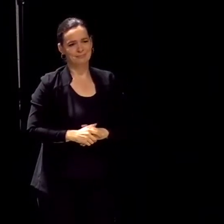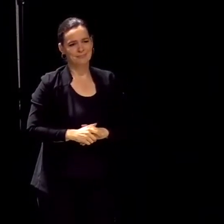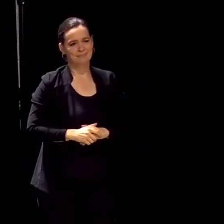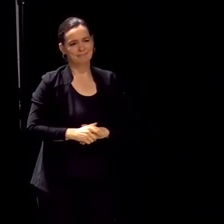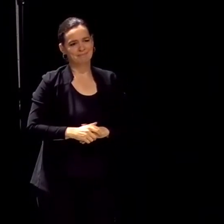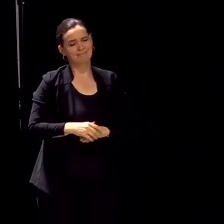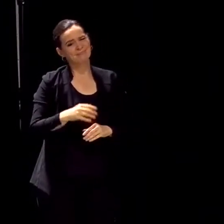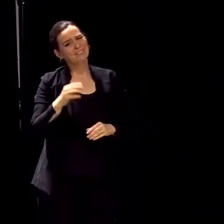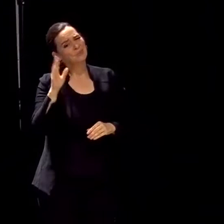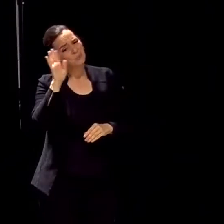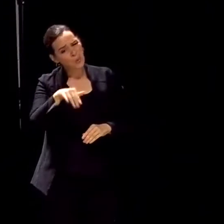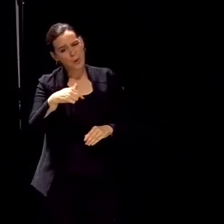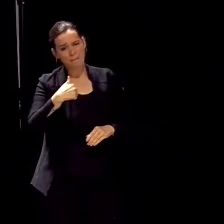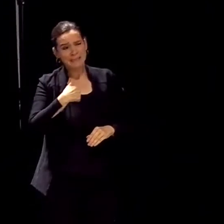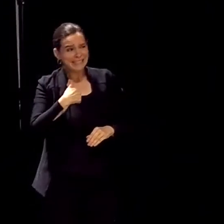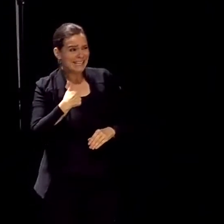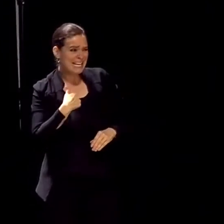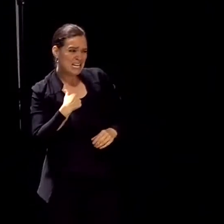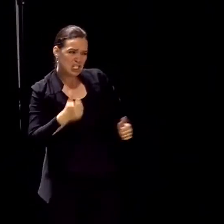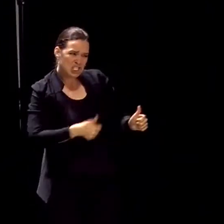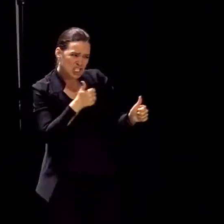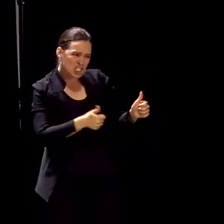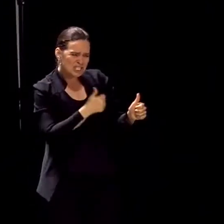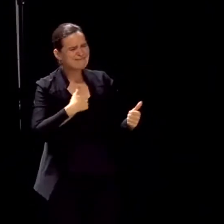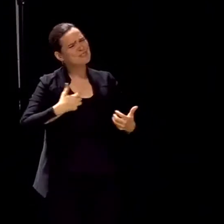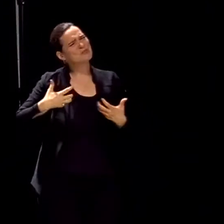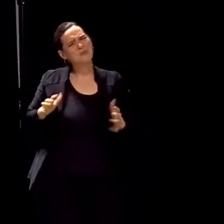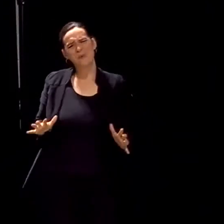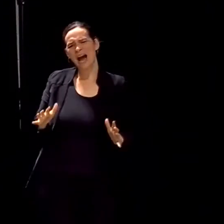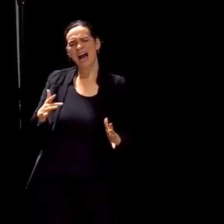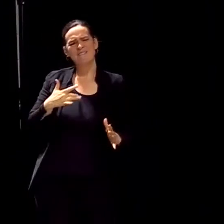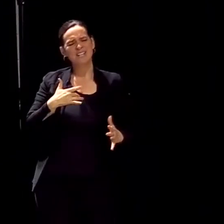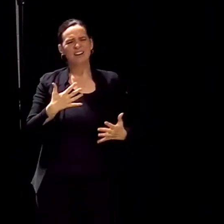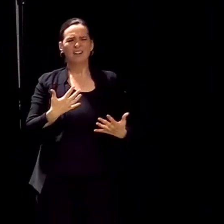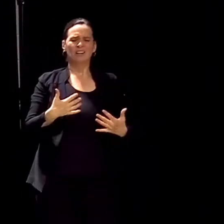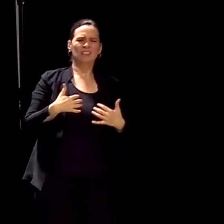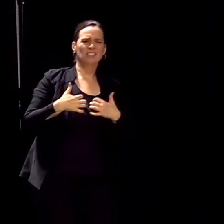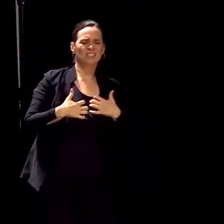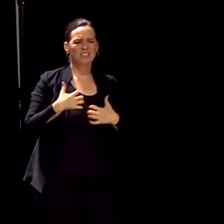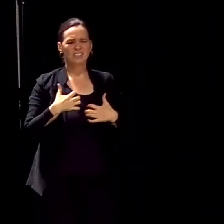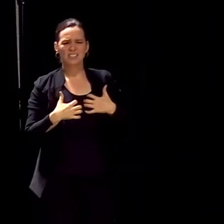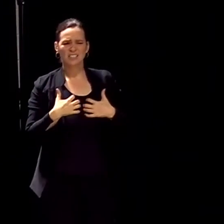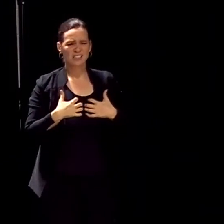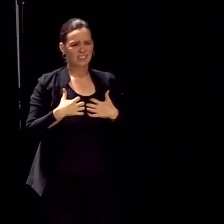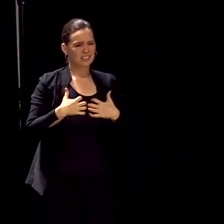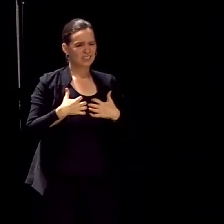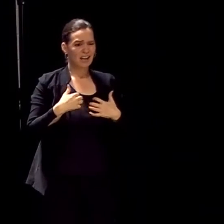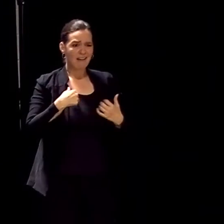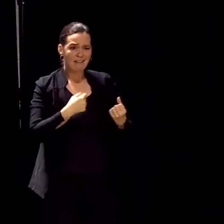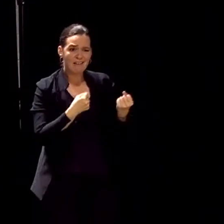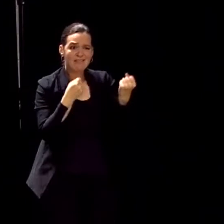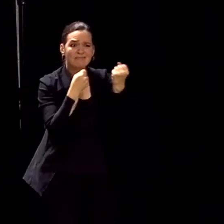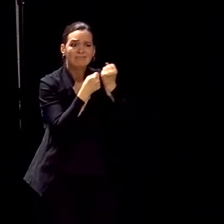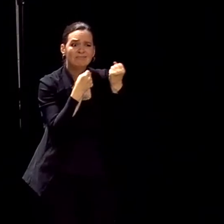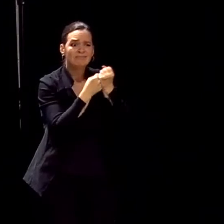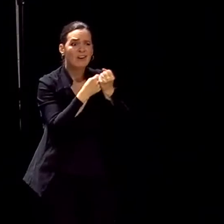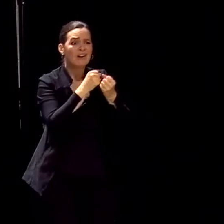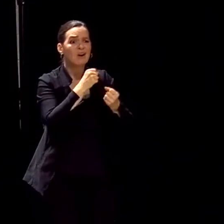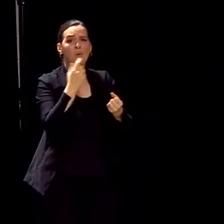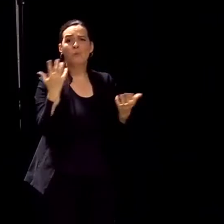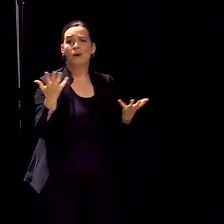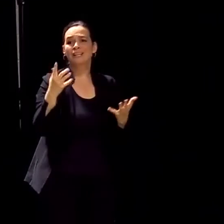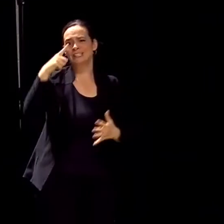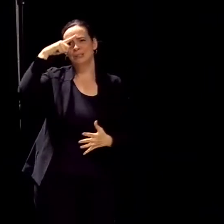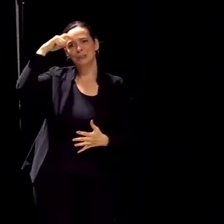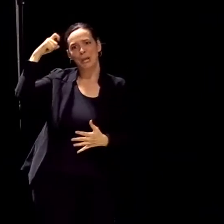to be talking right now about all this. I've been advocating all summer to have weddings and